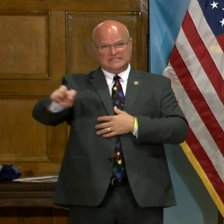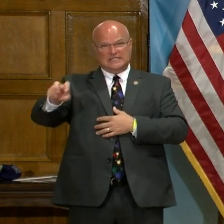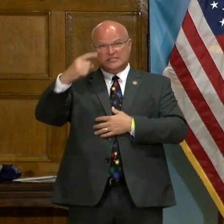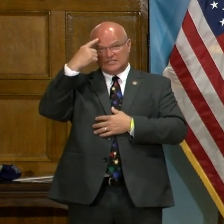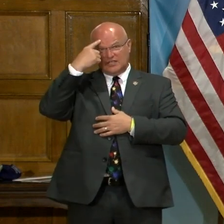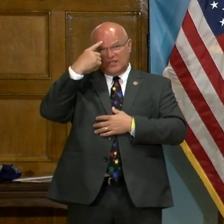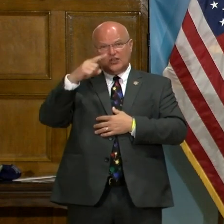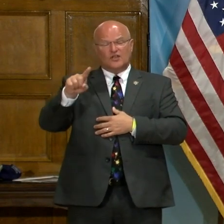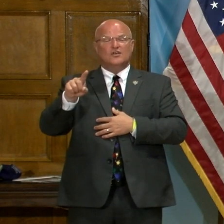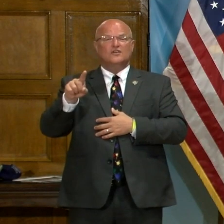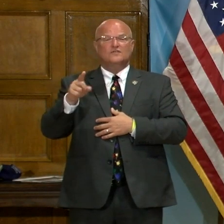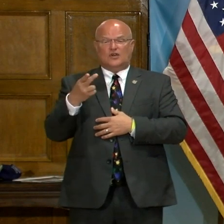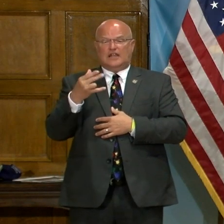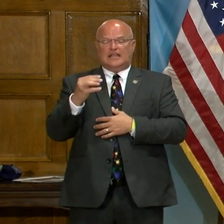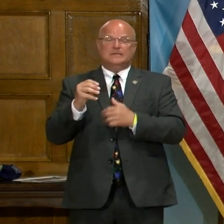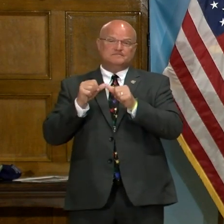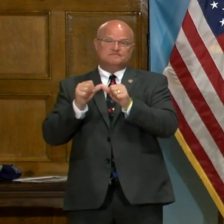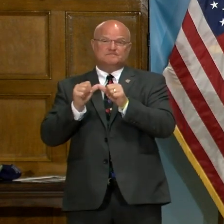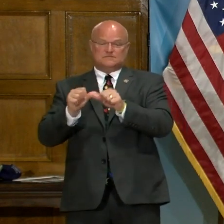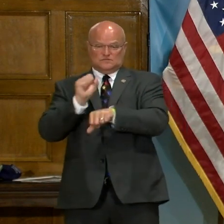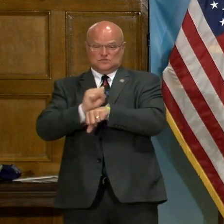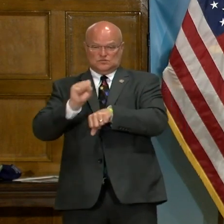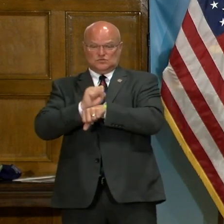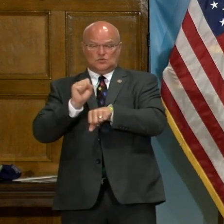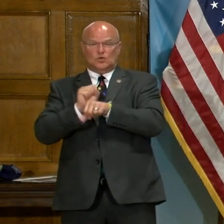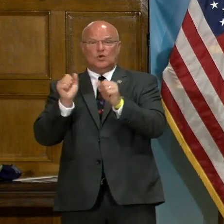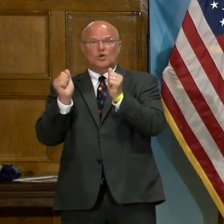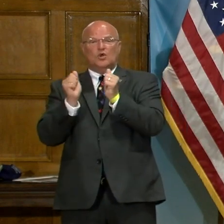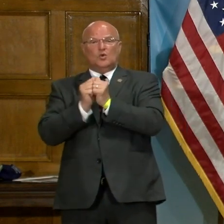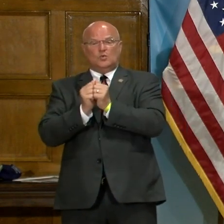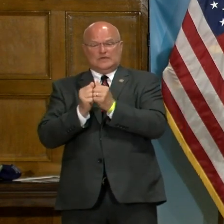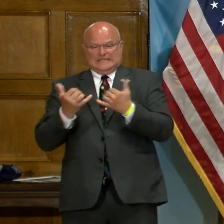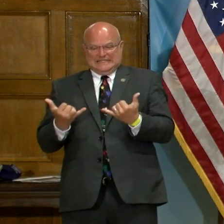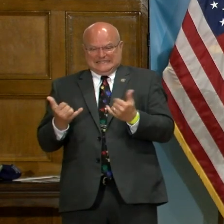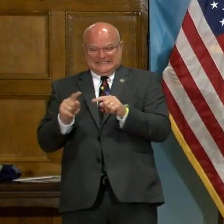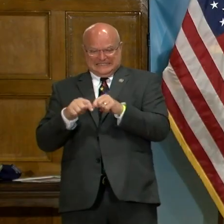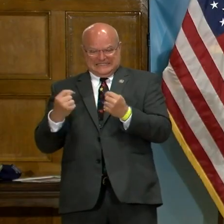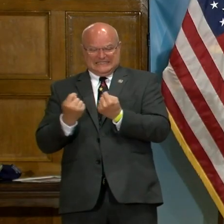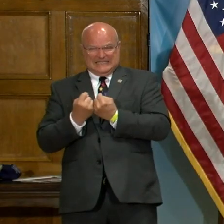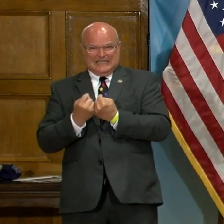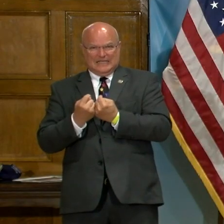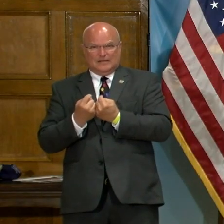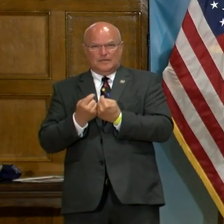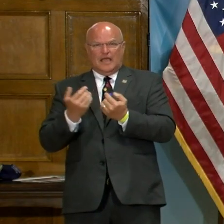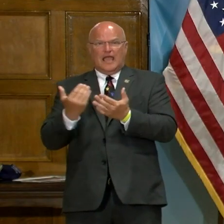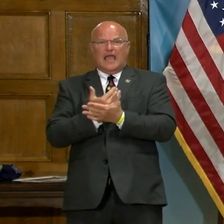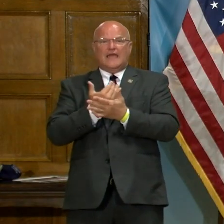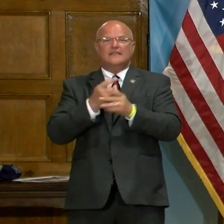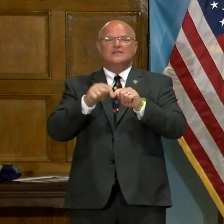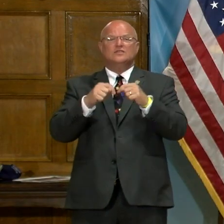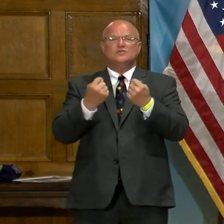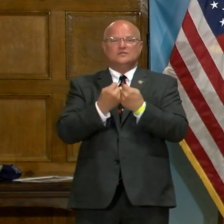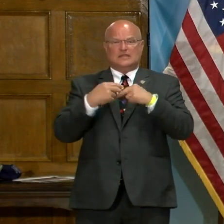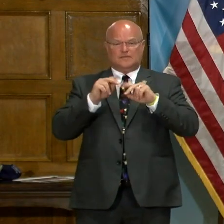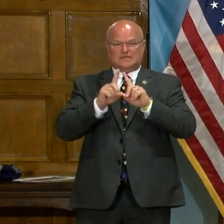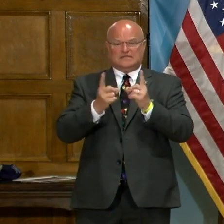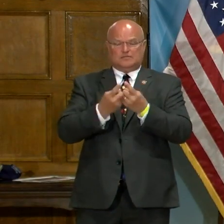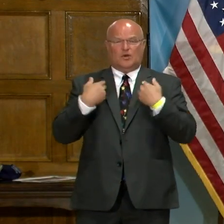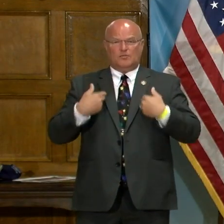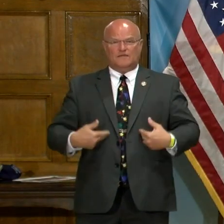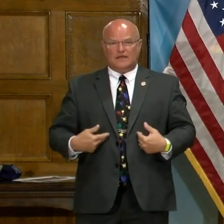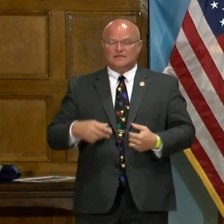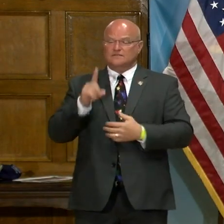transition, for him to continue to work with the existing team and the new team at the Department of Health. And